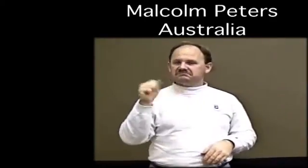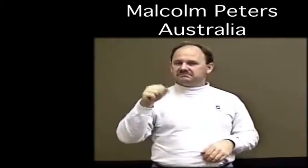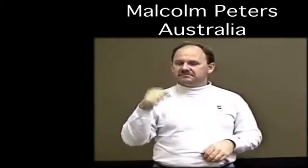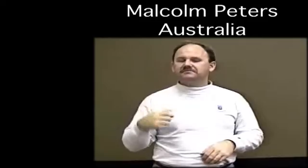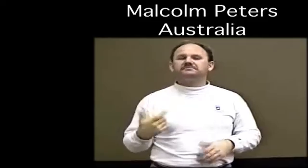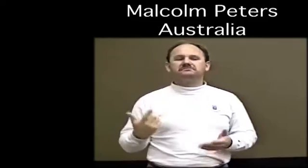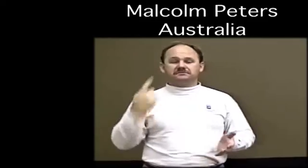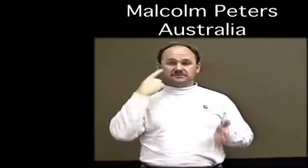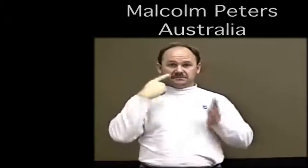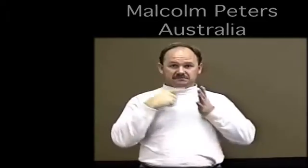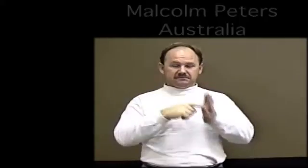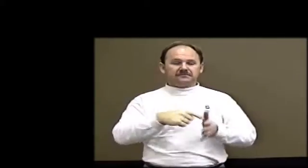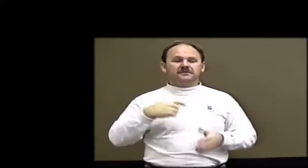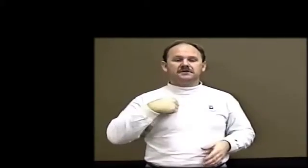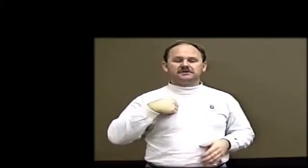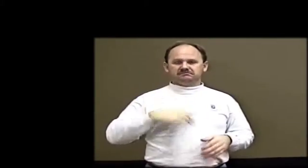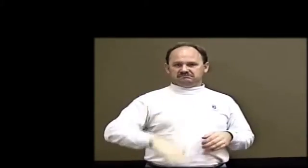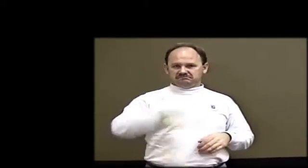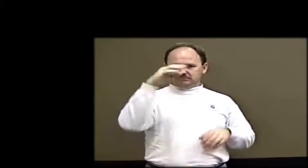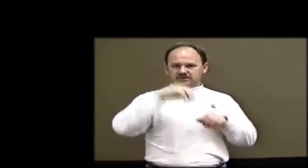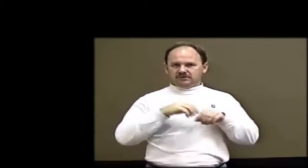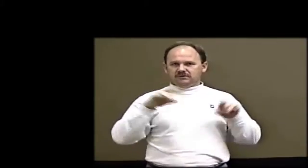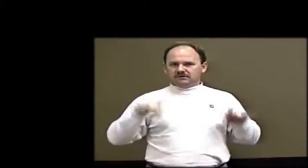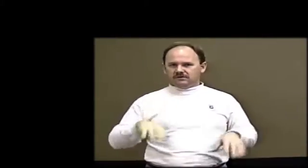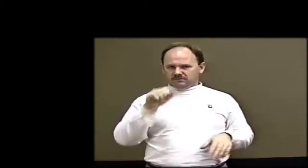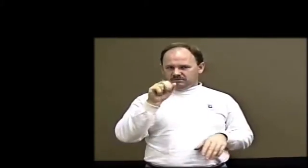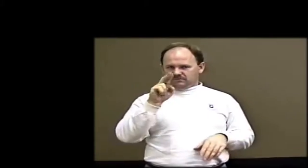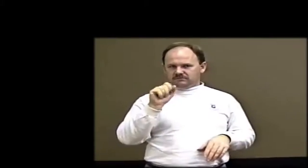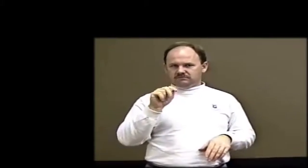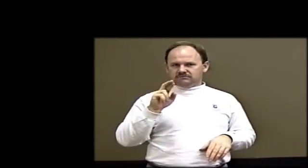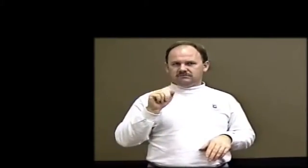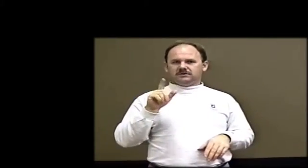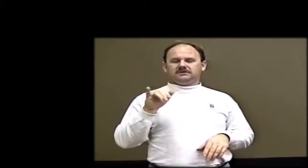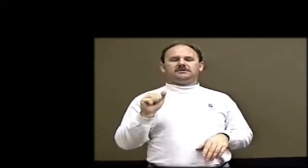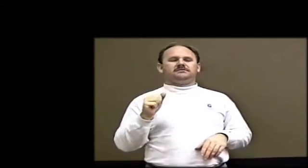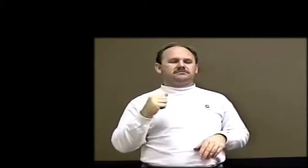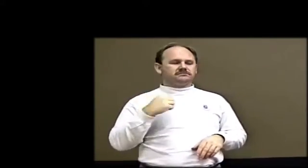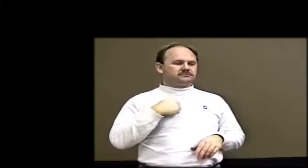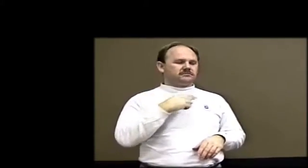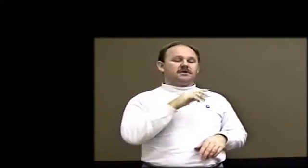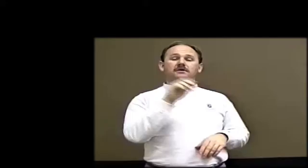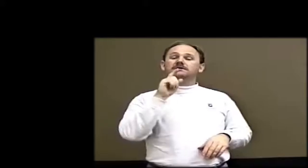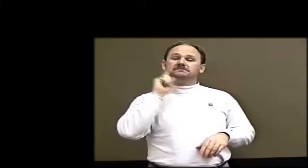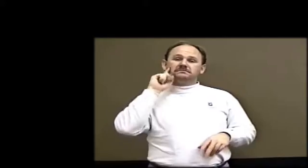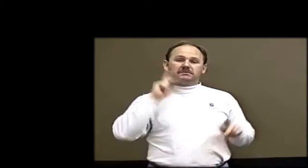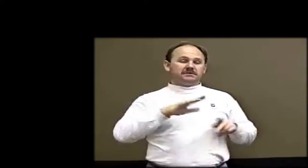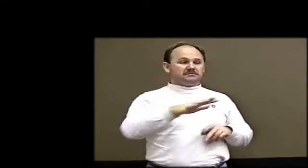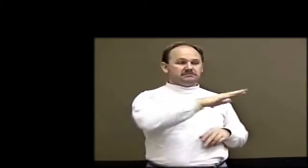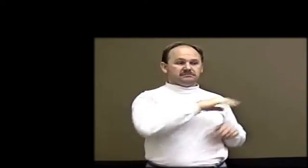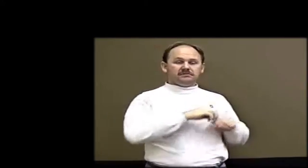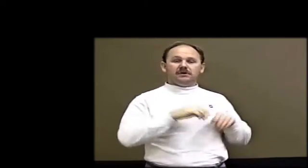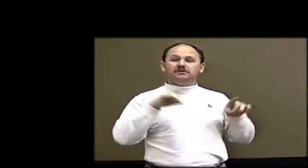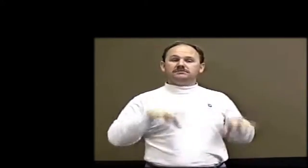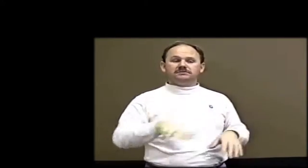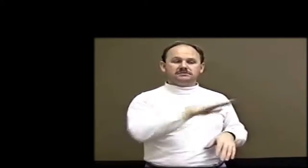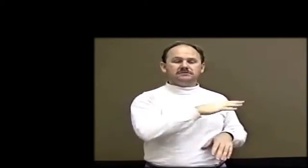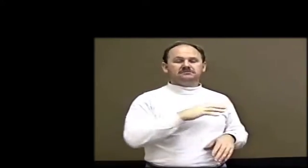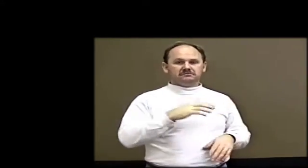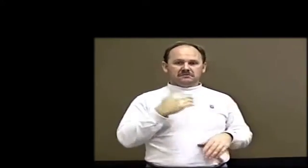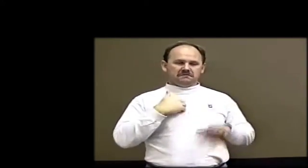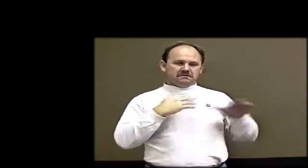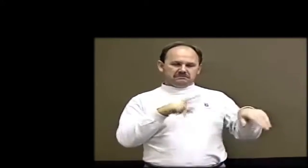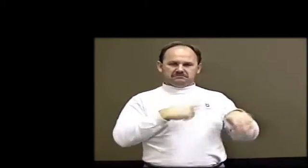I have 2 languages I use every day. For example, I grew up in Australia. The deaf people in Australia use their national language, ASL